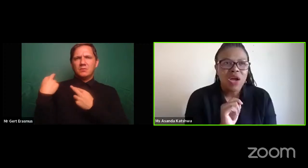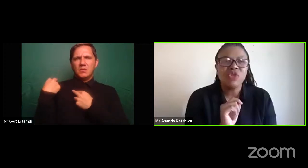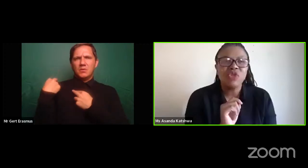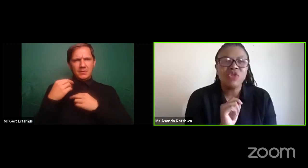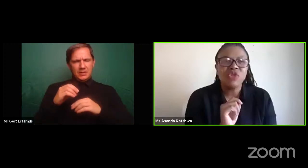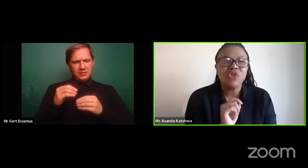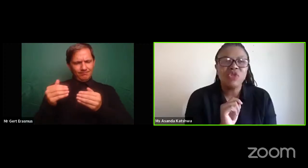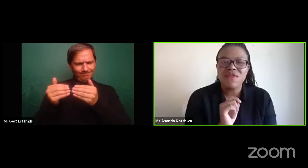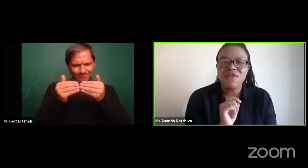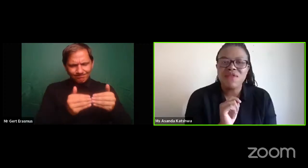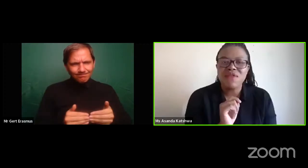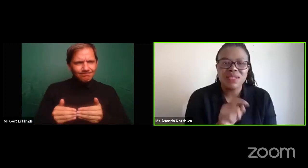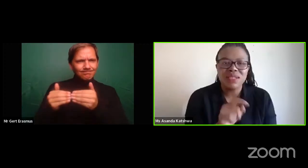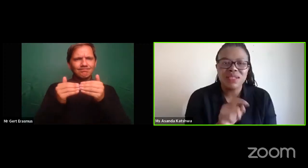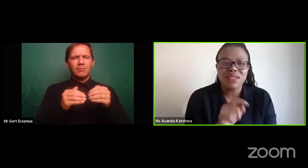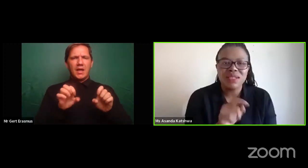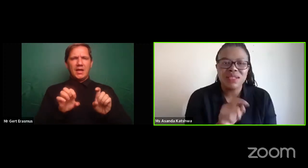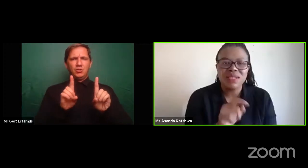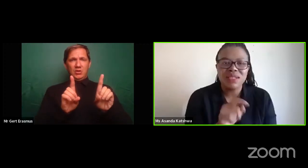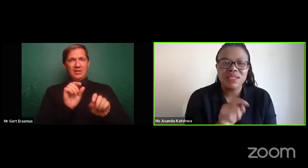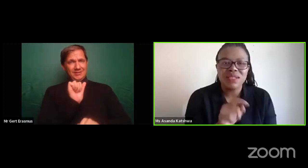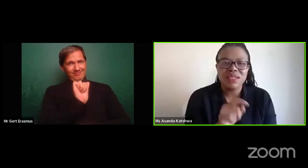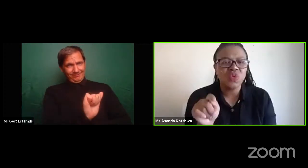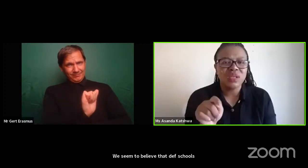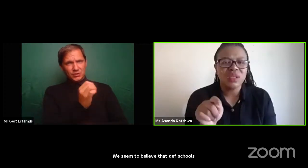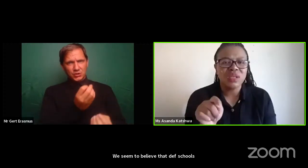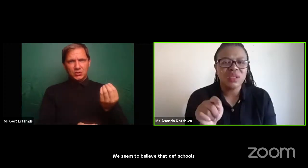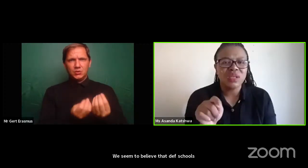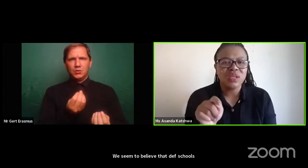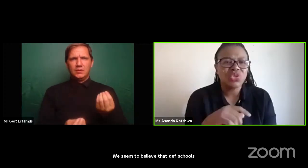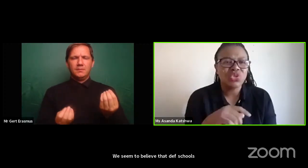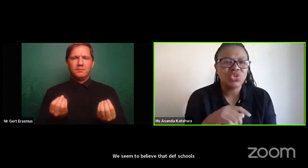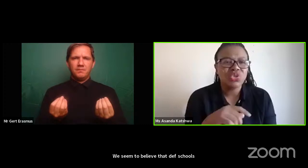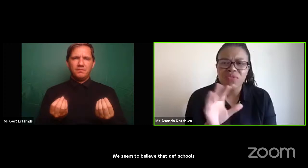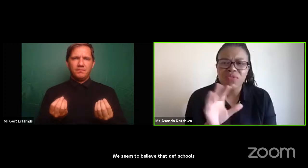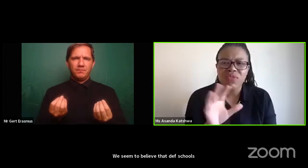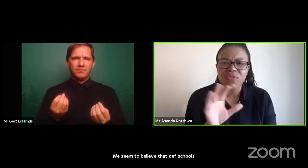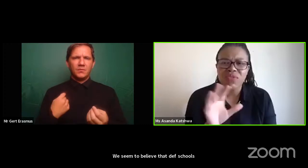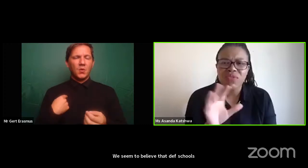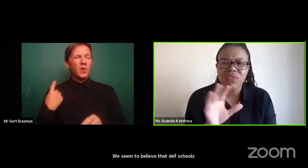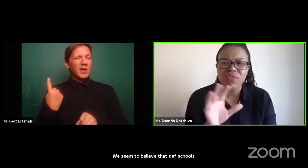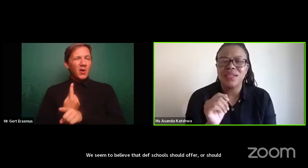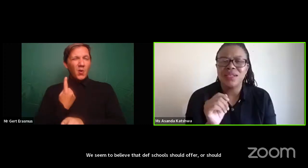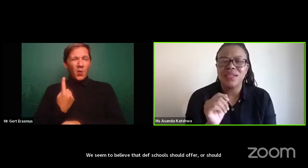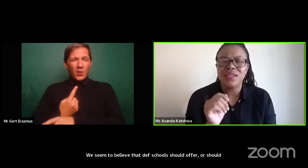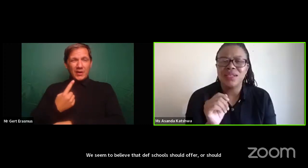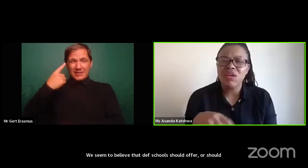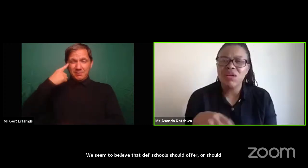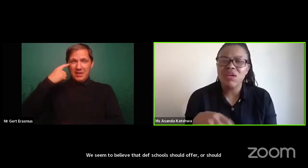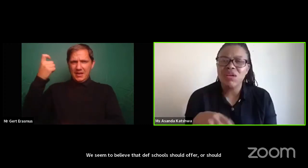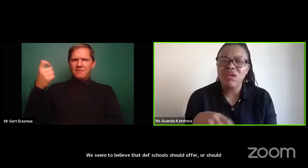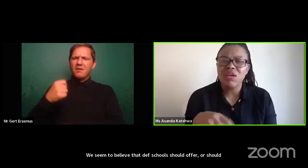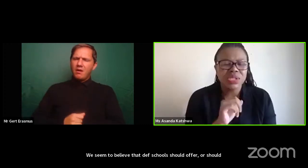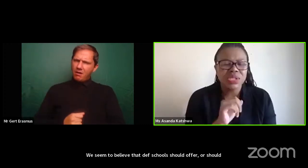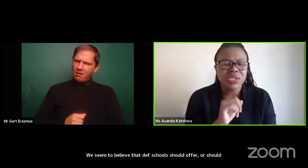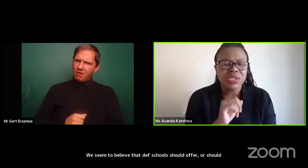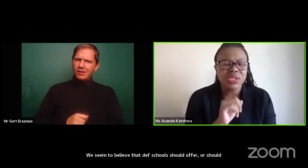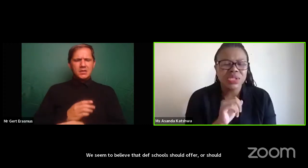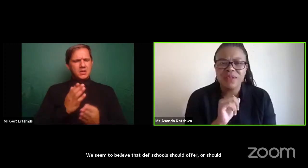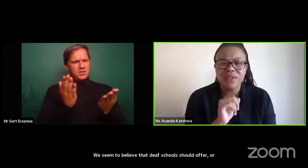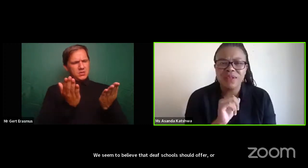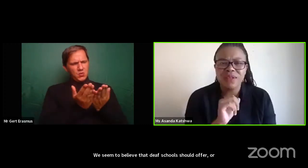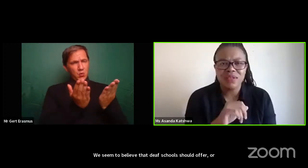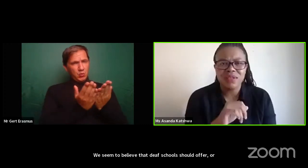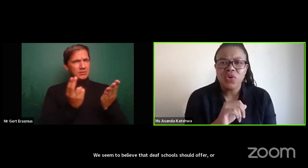We seem to believe that deaf schools should offer or should provide all solutions